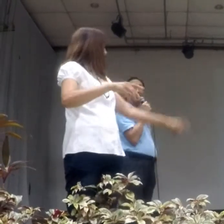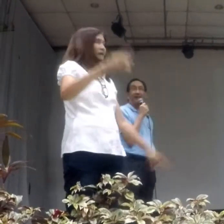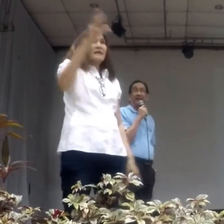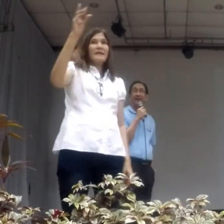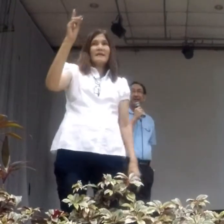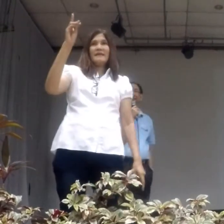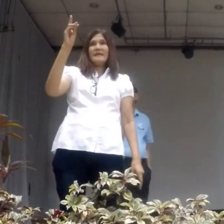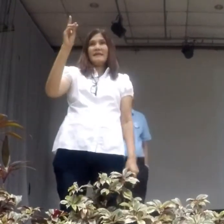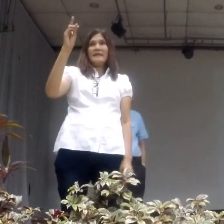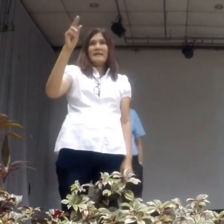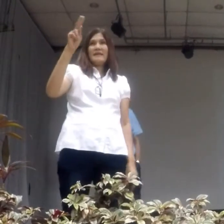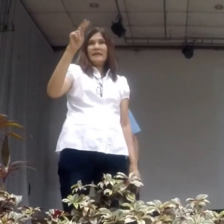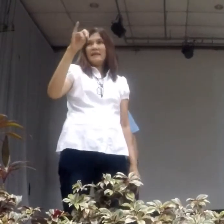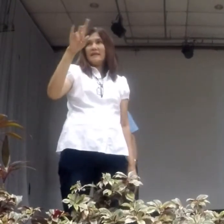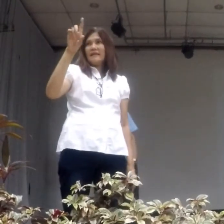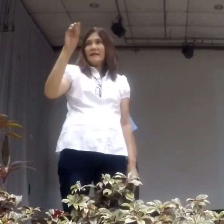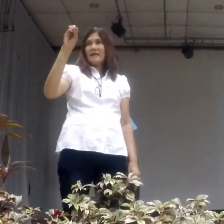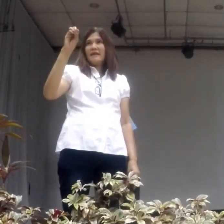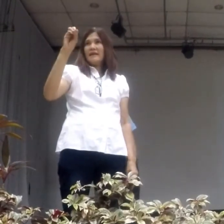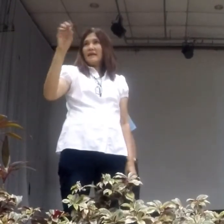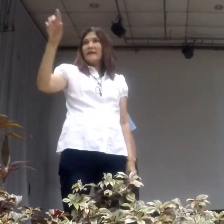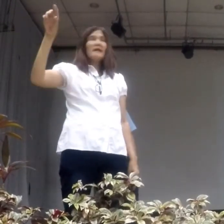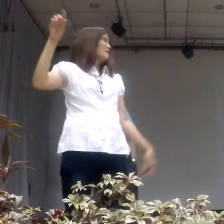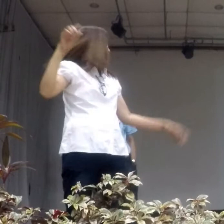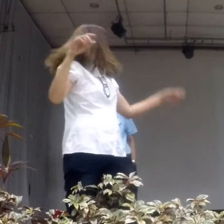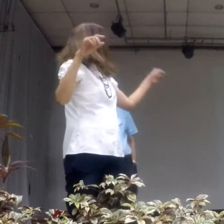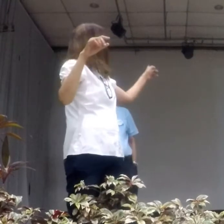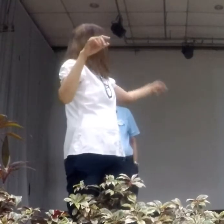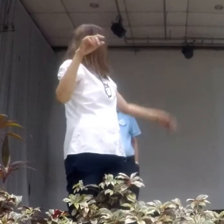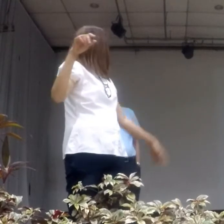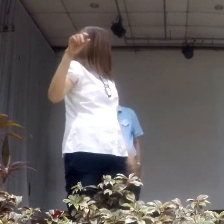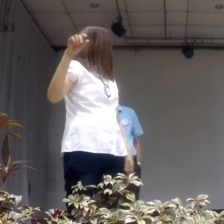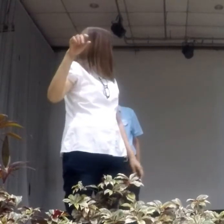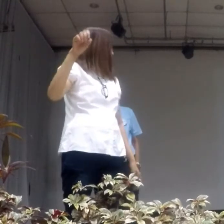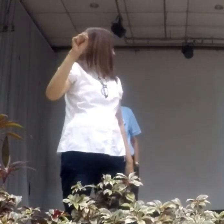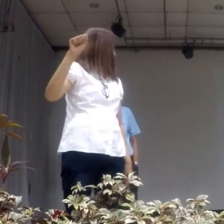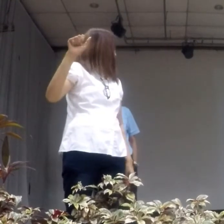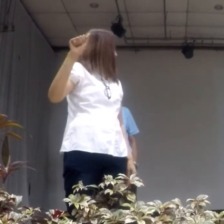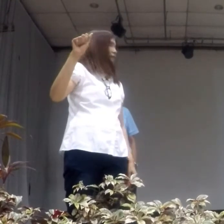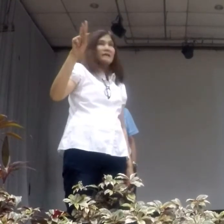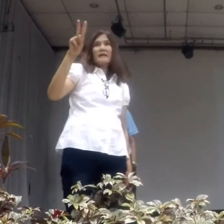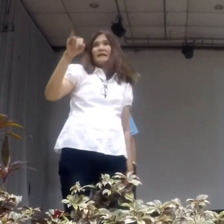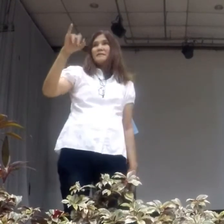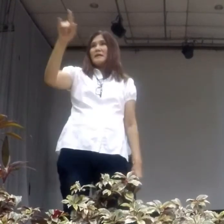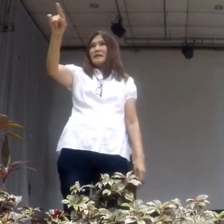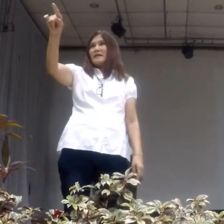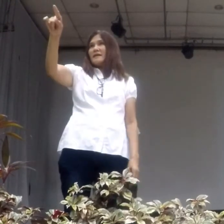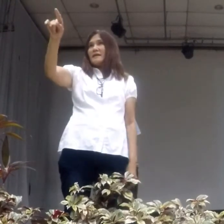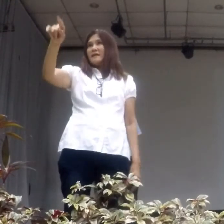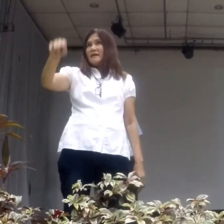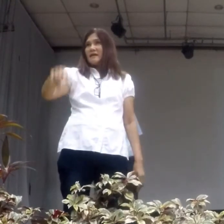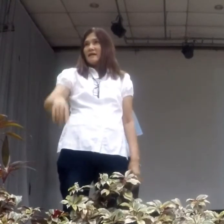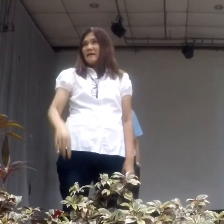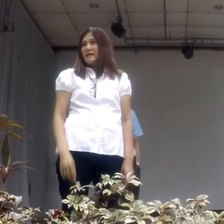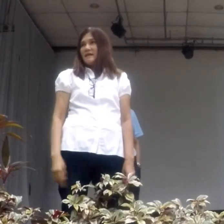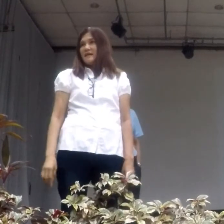Salve. Where's Salve? Salve, please come up on stage.